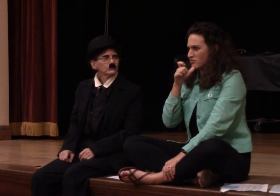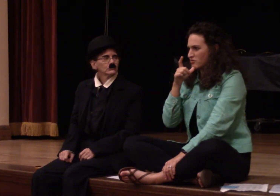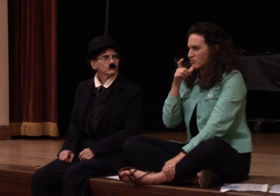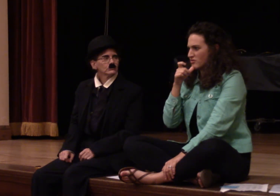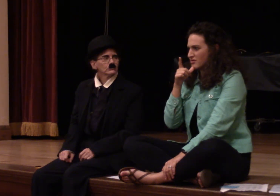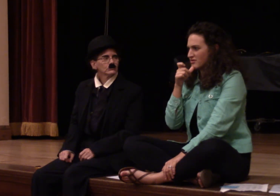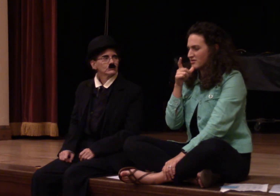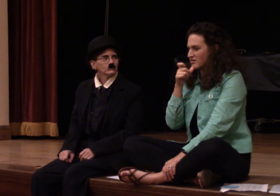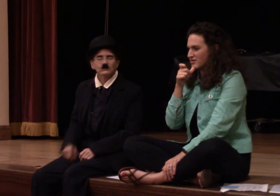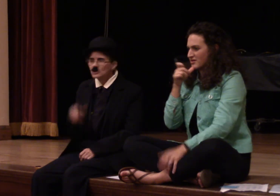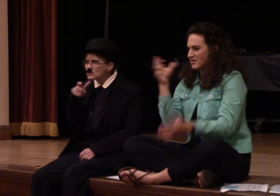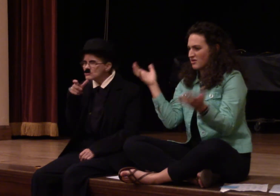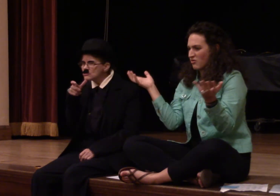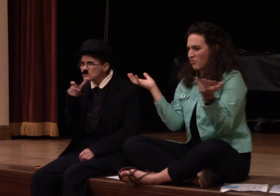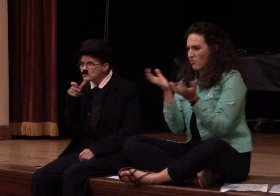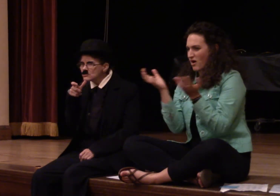who, what,